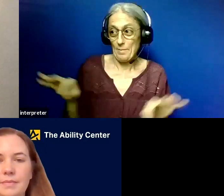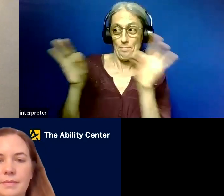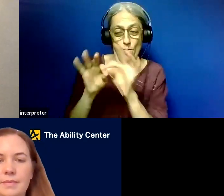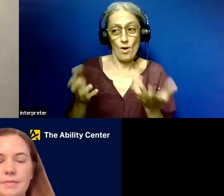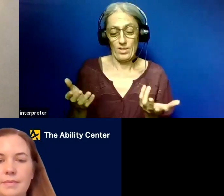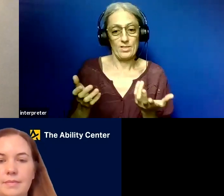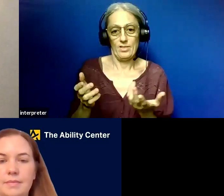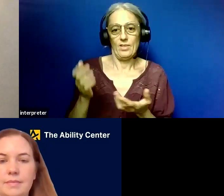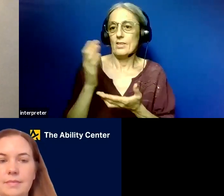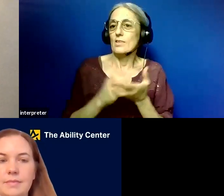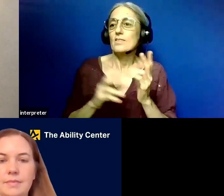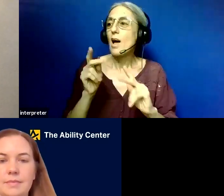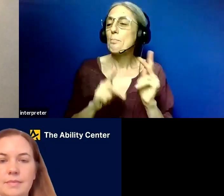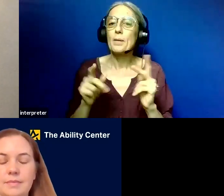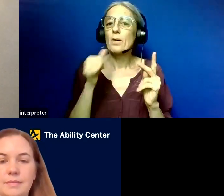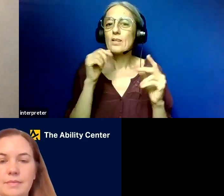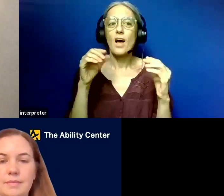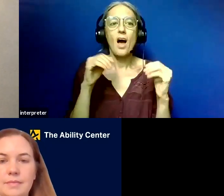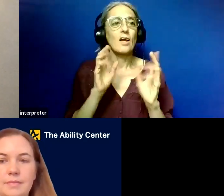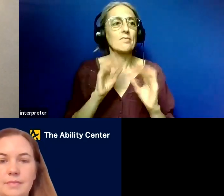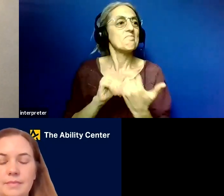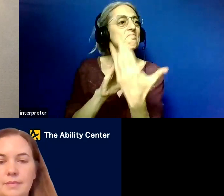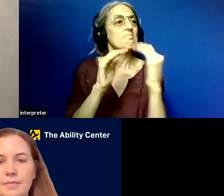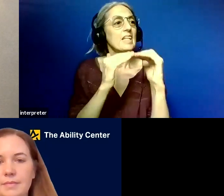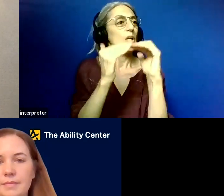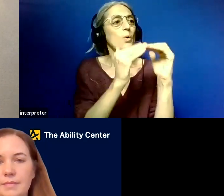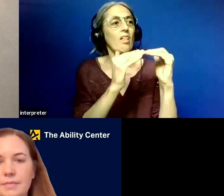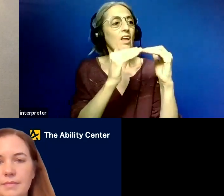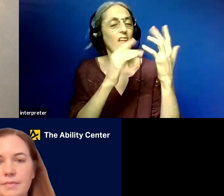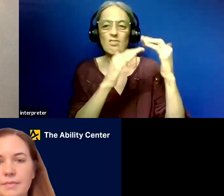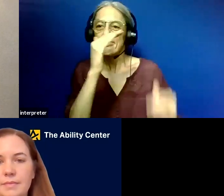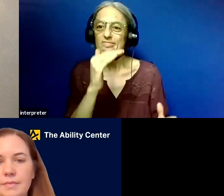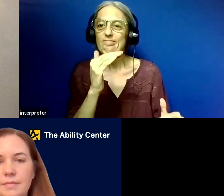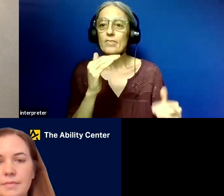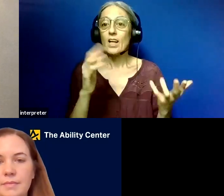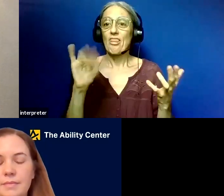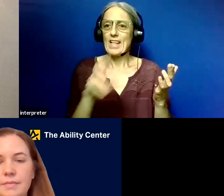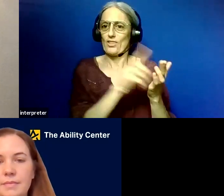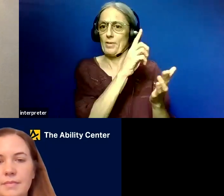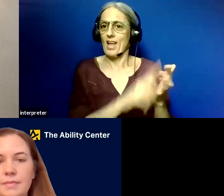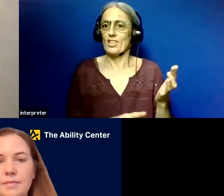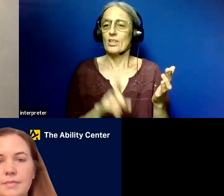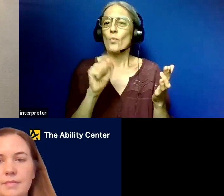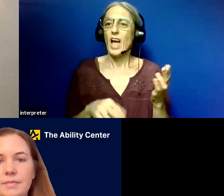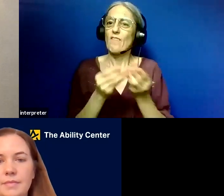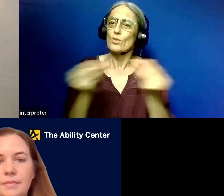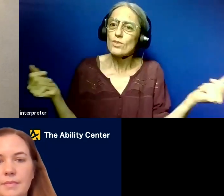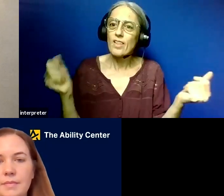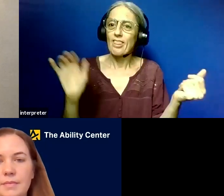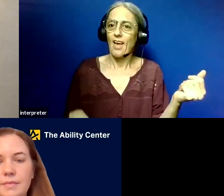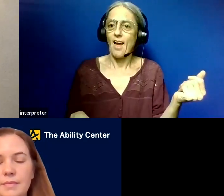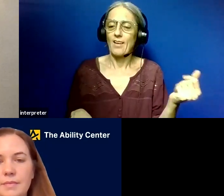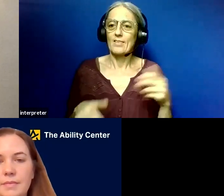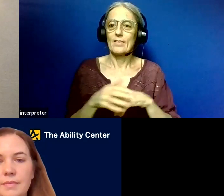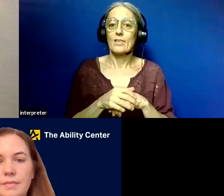ends discrimination. And what if it were your mom or your dad or your wife or your husband or your